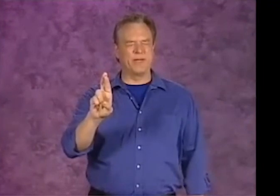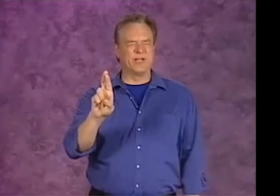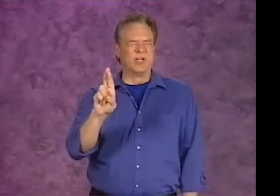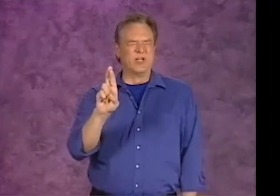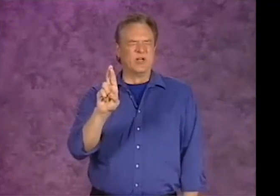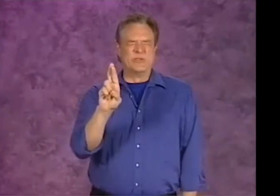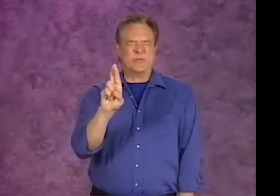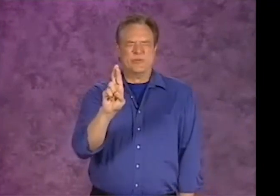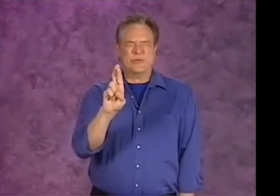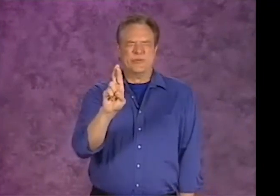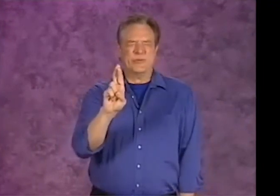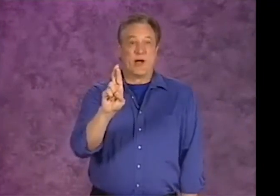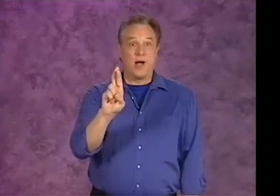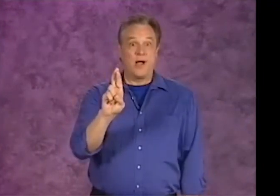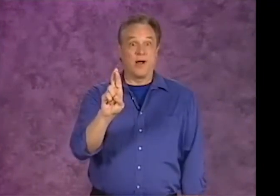happen. R.